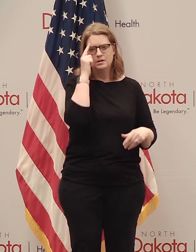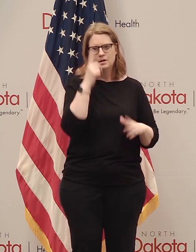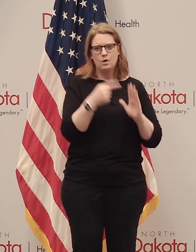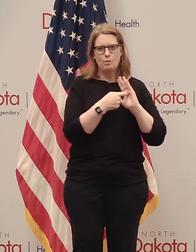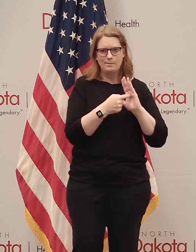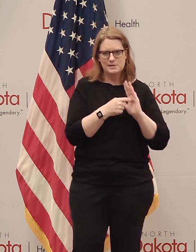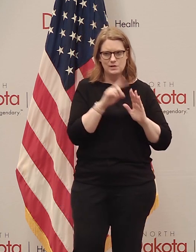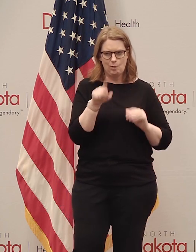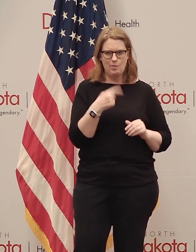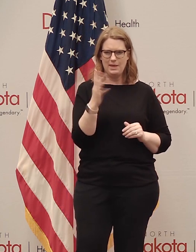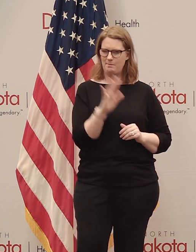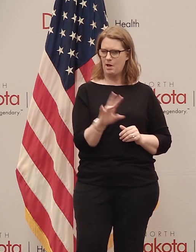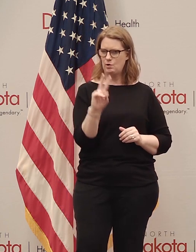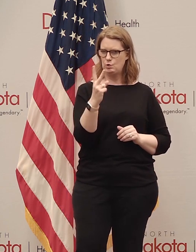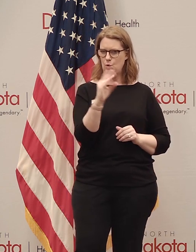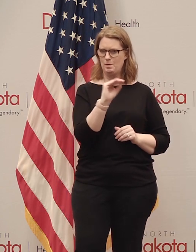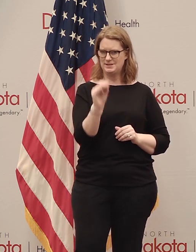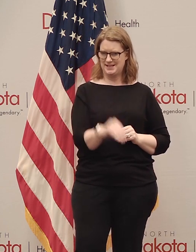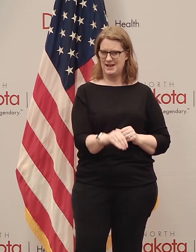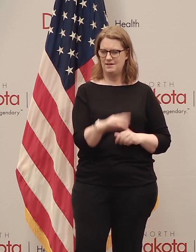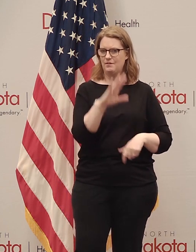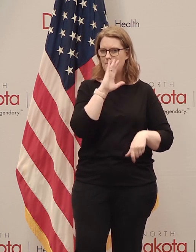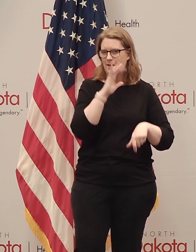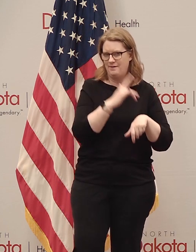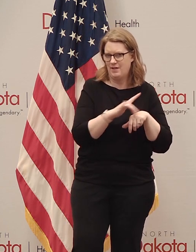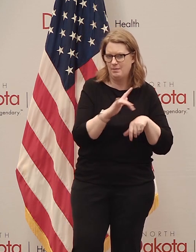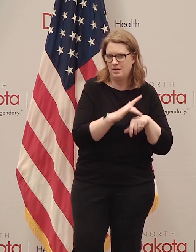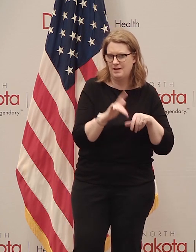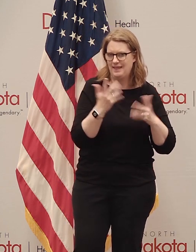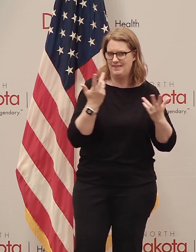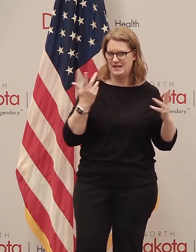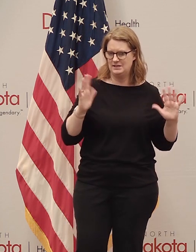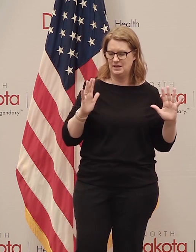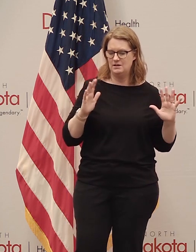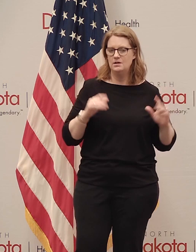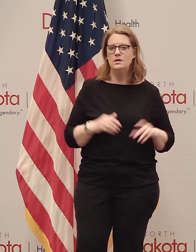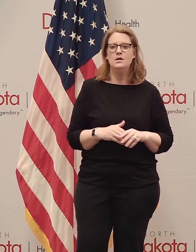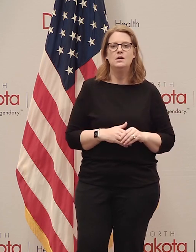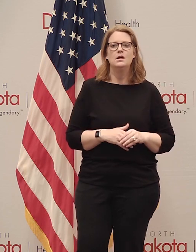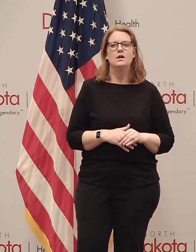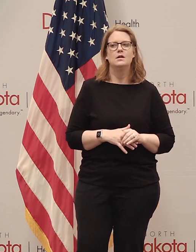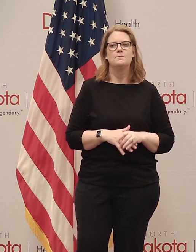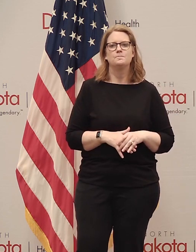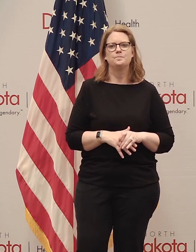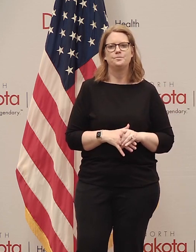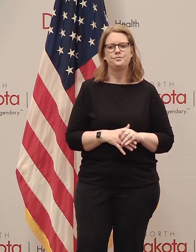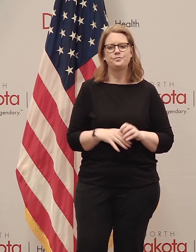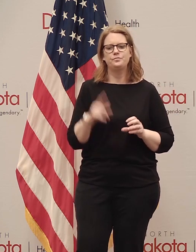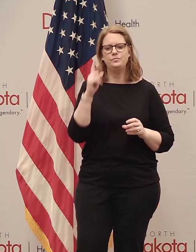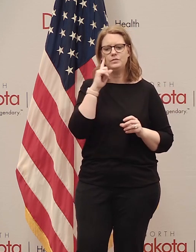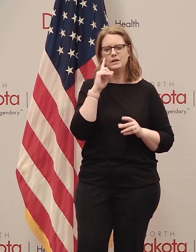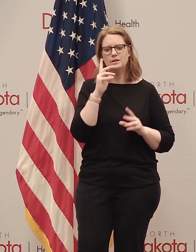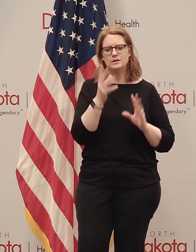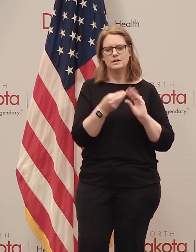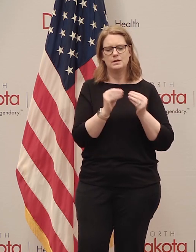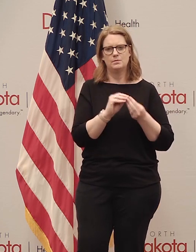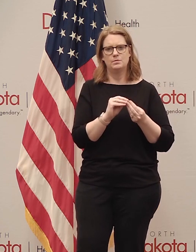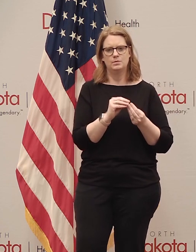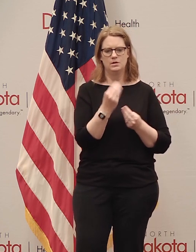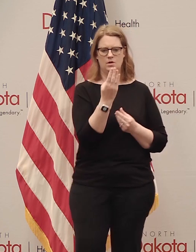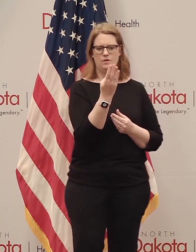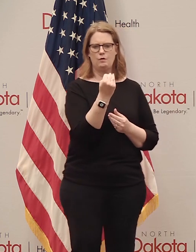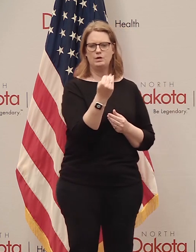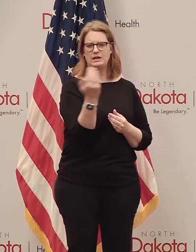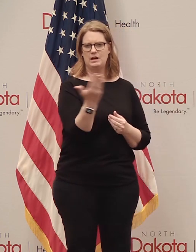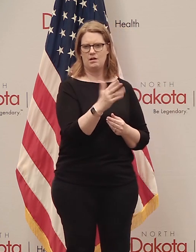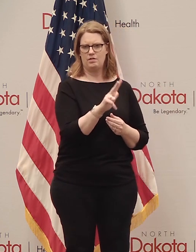only about 2% of our capacity, and only about, I think the number is actually 14 of those 39